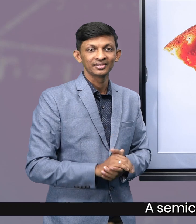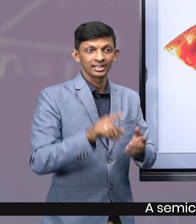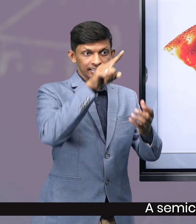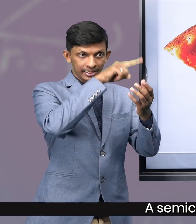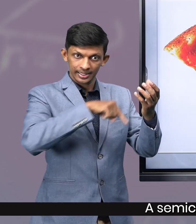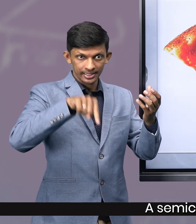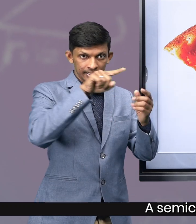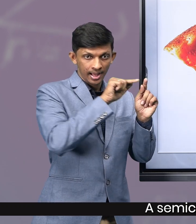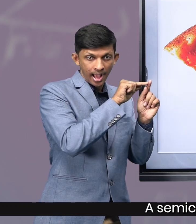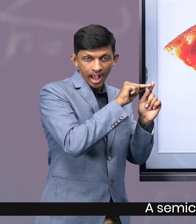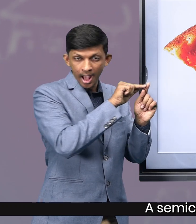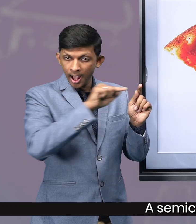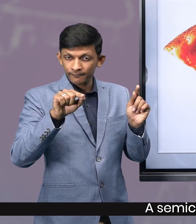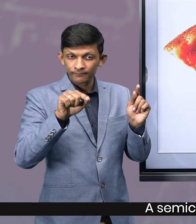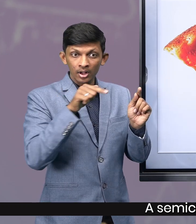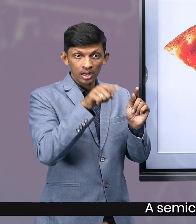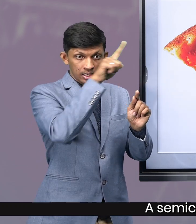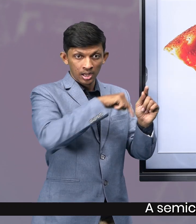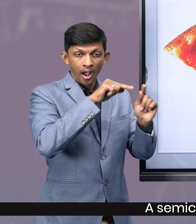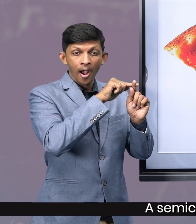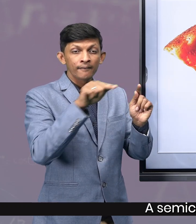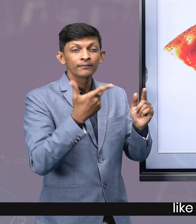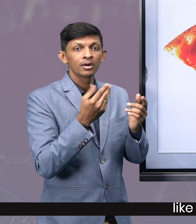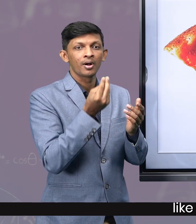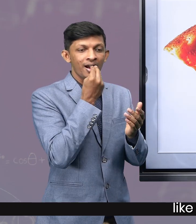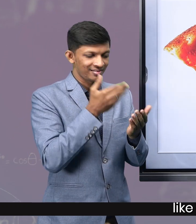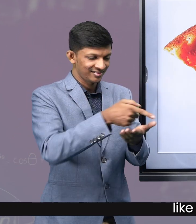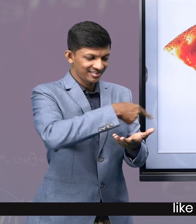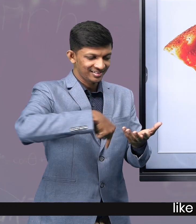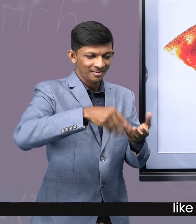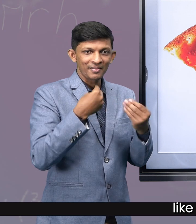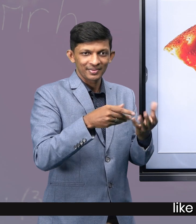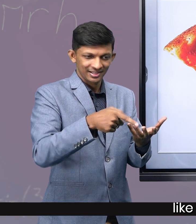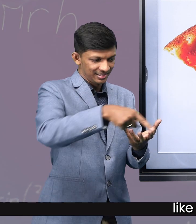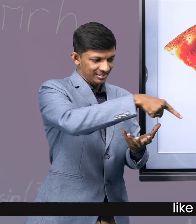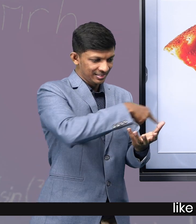A semicircle is just half of a circle, like a folded paper plate.